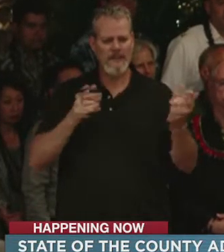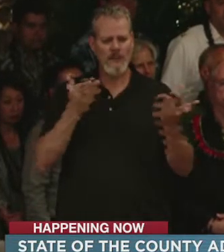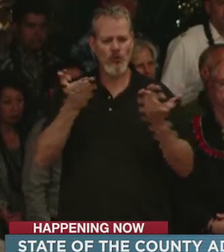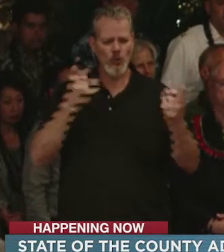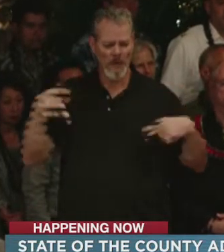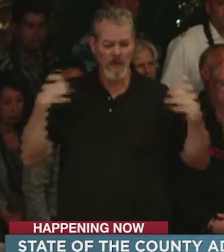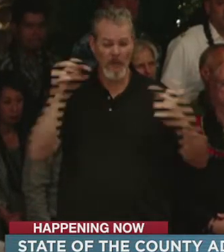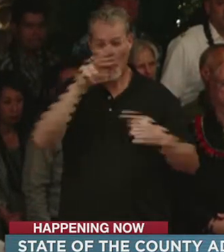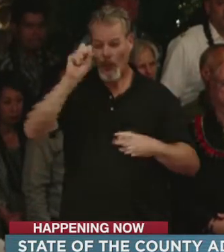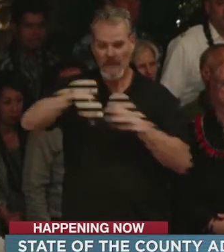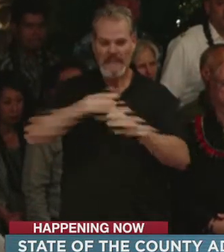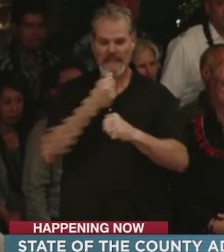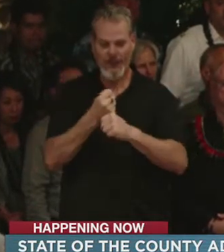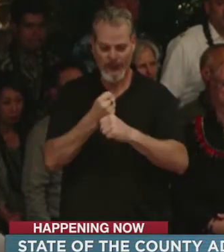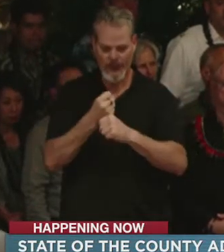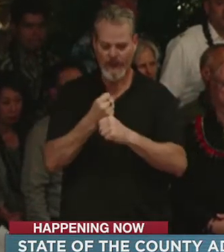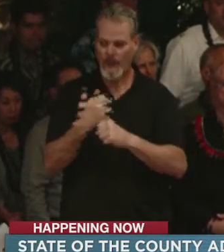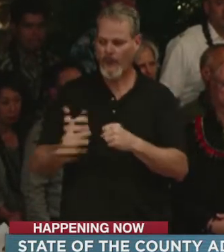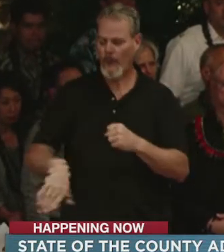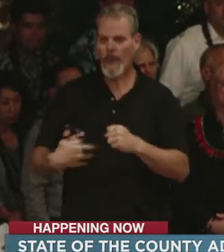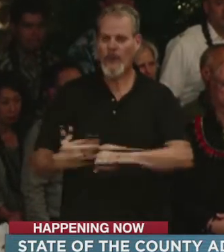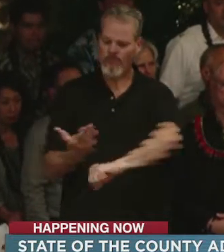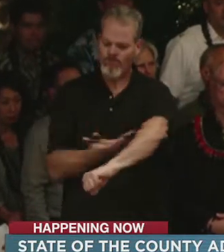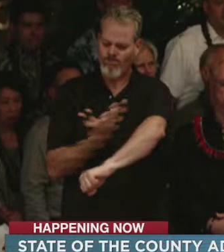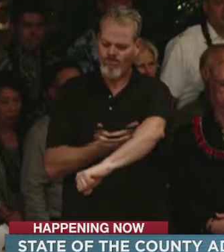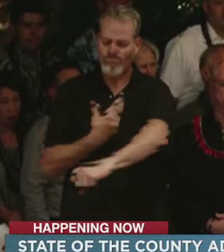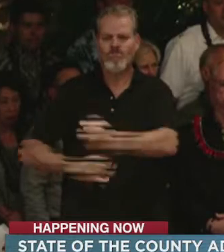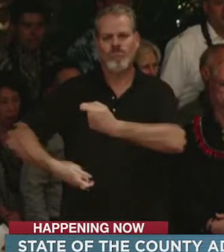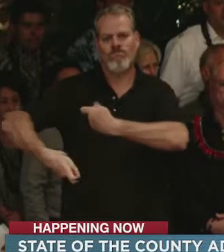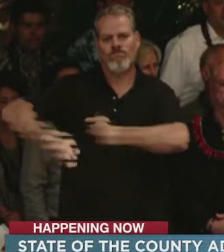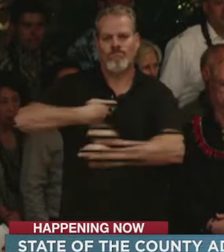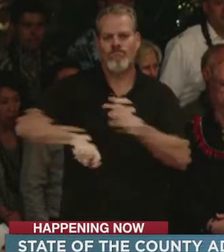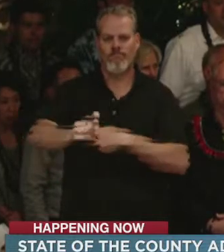30 years and is in desperate need of replacement.